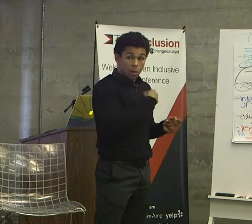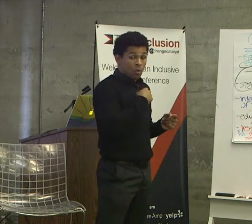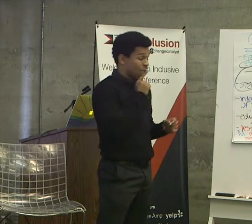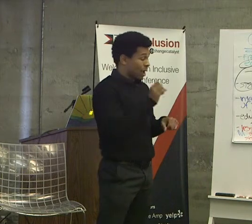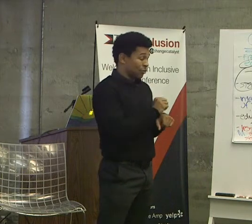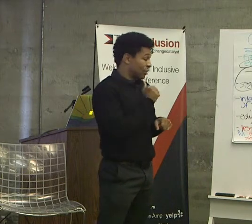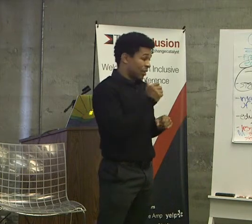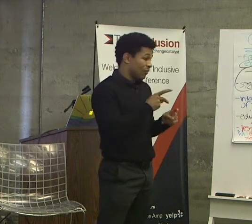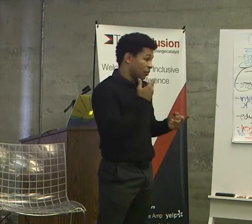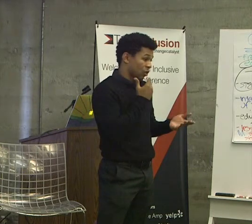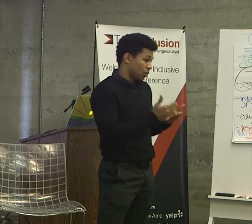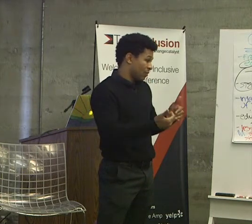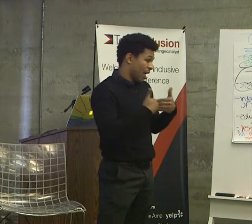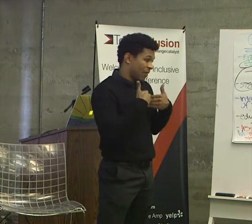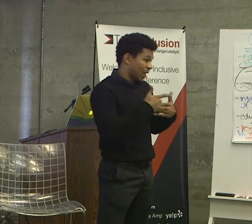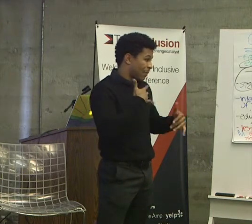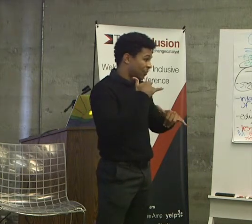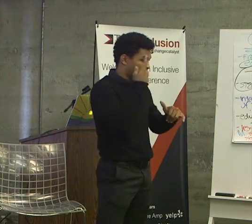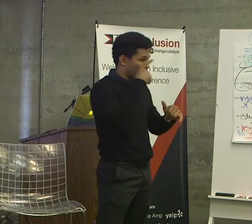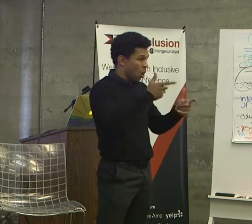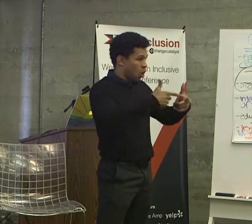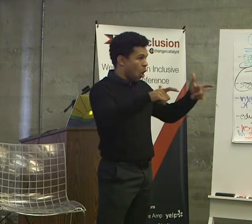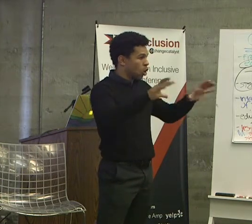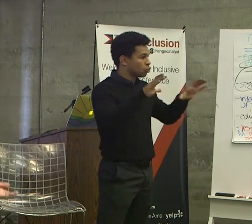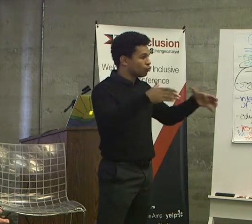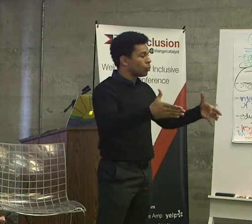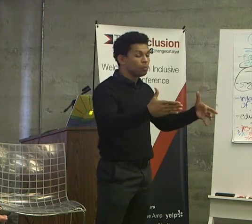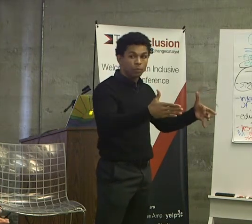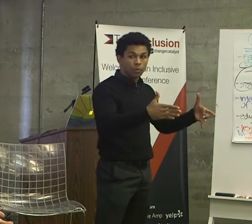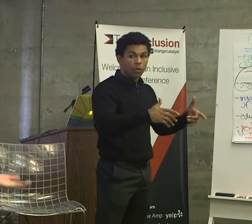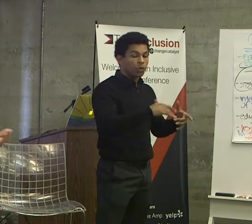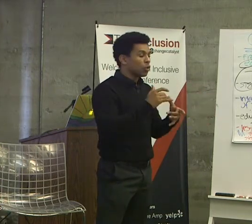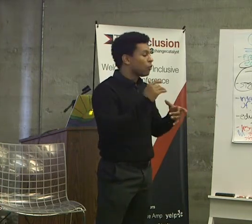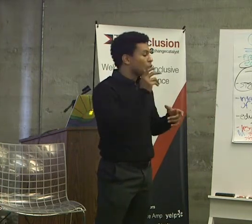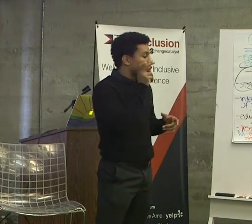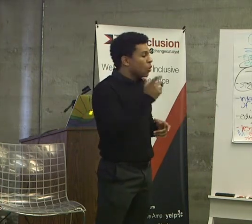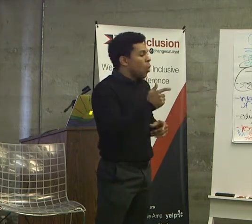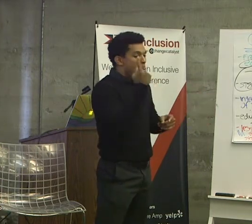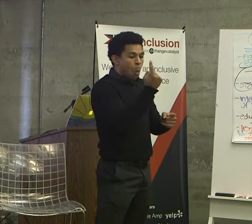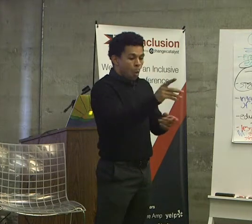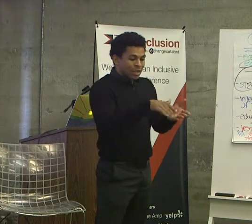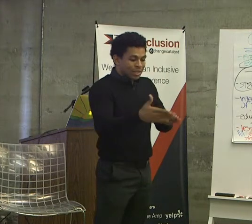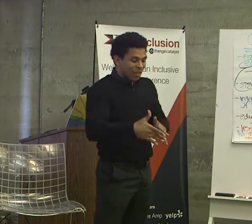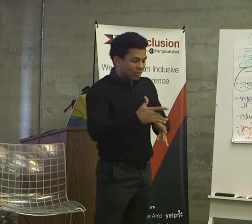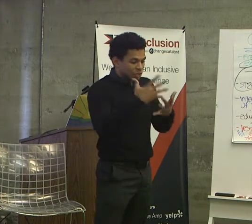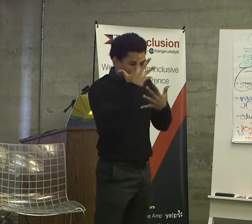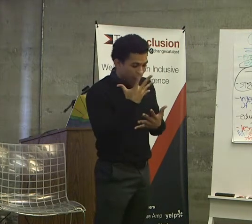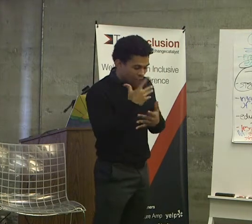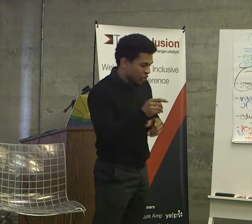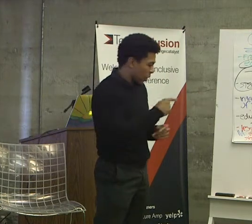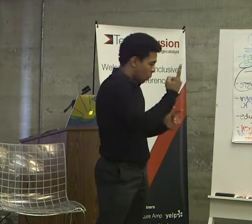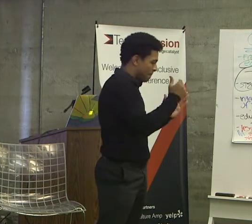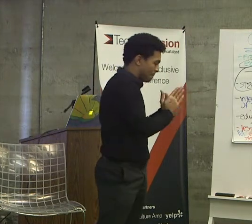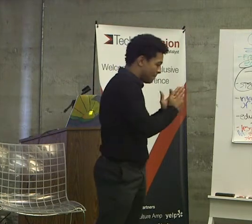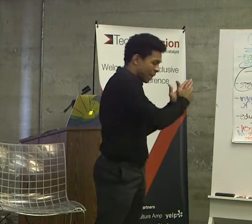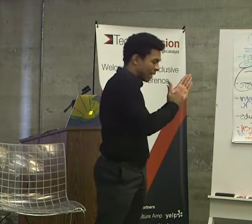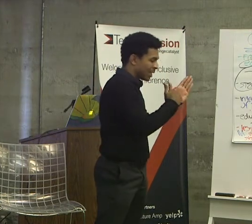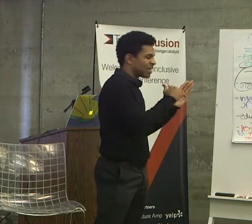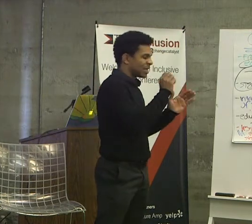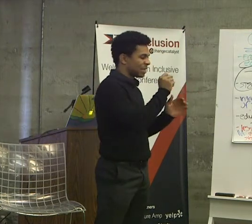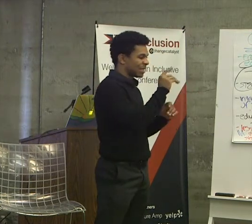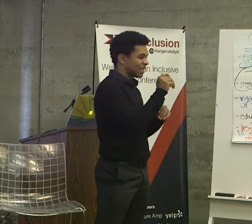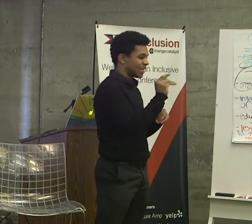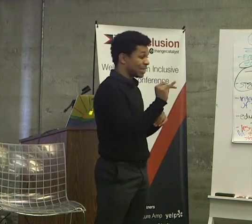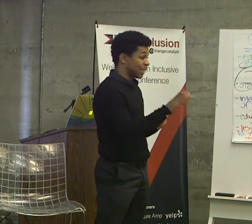at having empathy for a large group. If you heard the saying, one death is a tragedy, a million is a statistic, our brains actually don't process